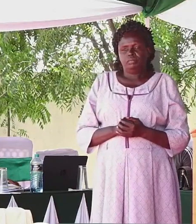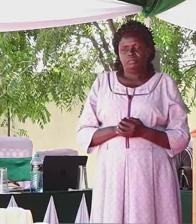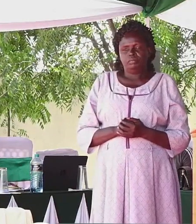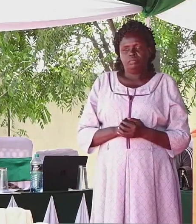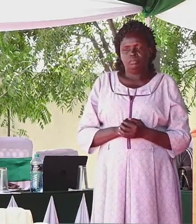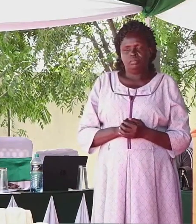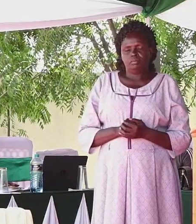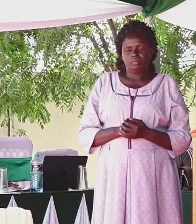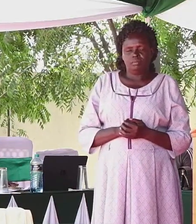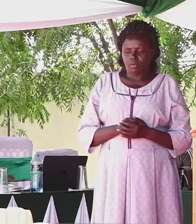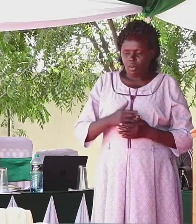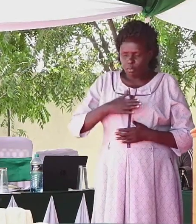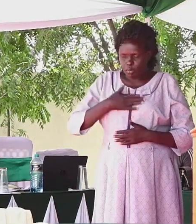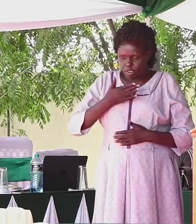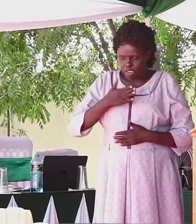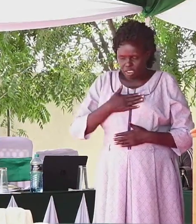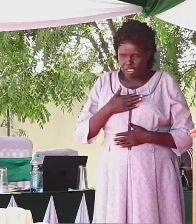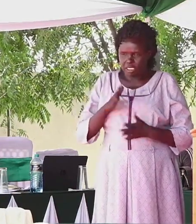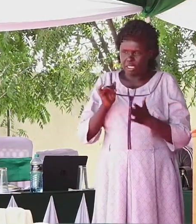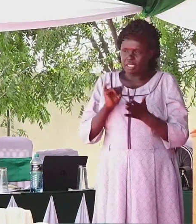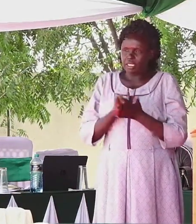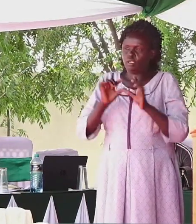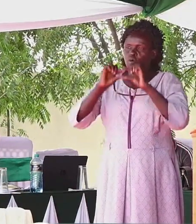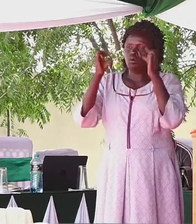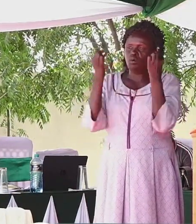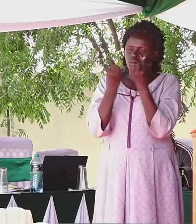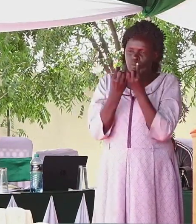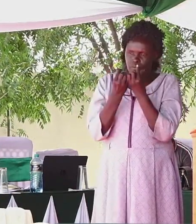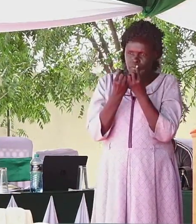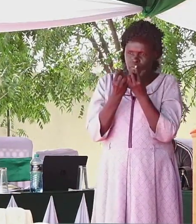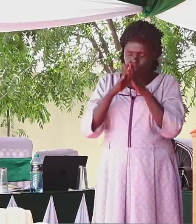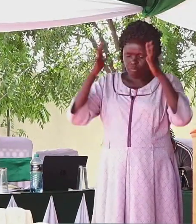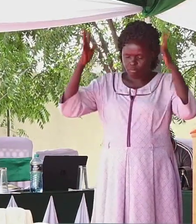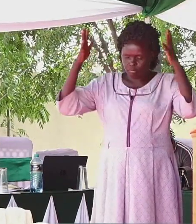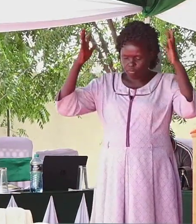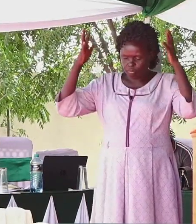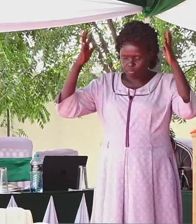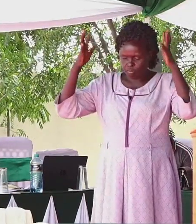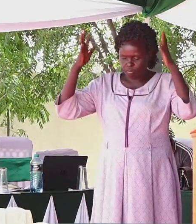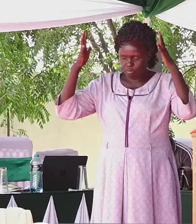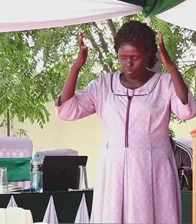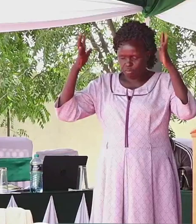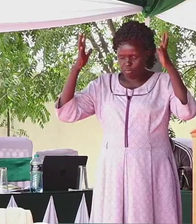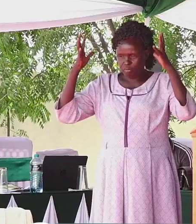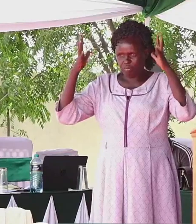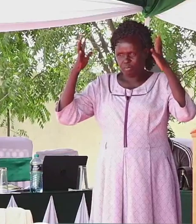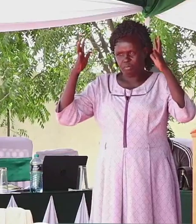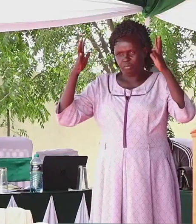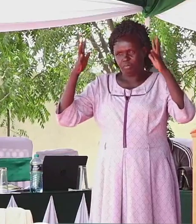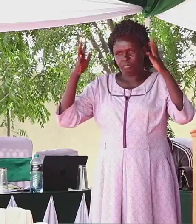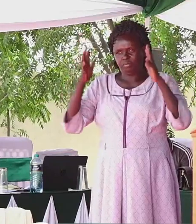Let's appreciate that group. A good clap, a good clap, a good clap.